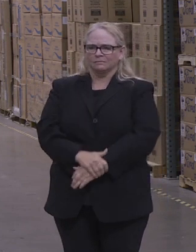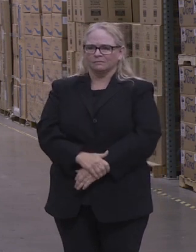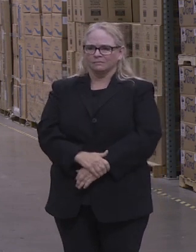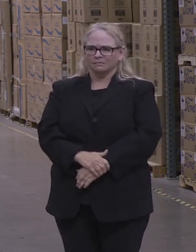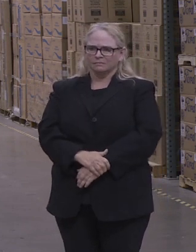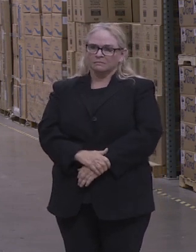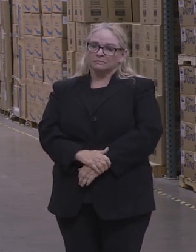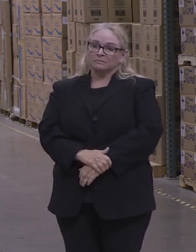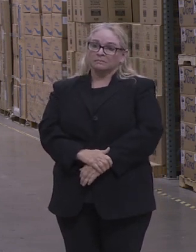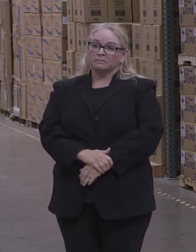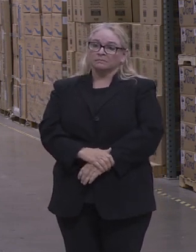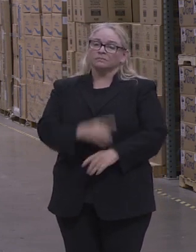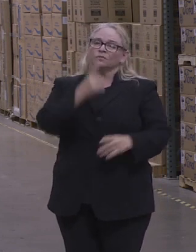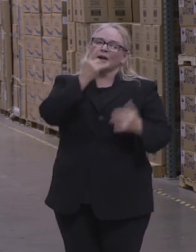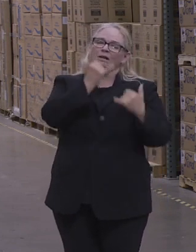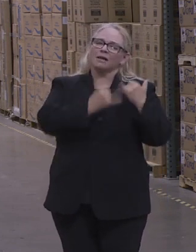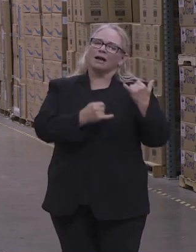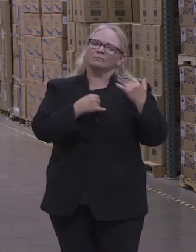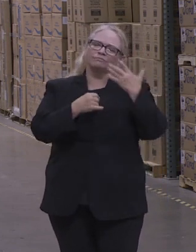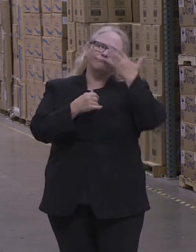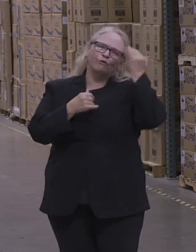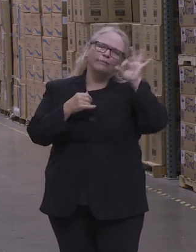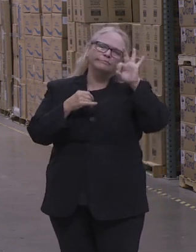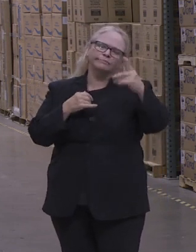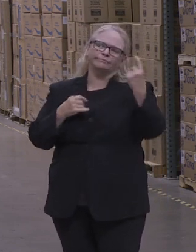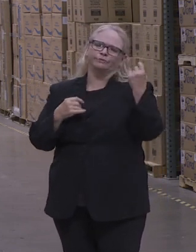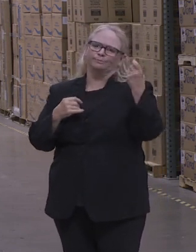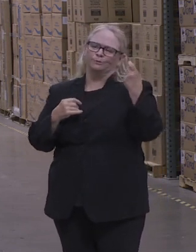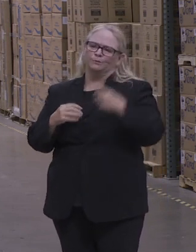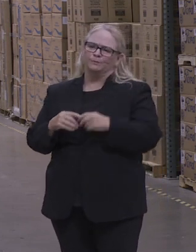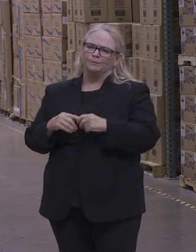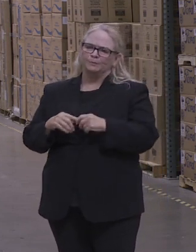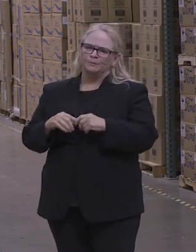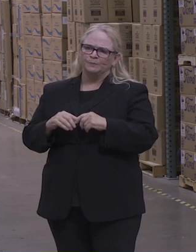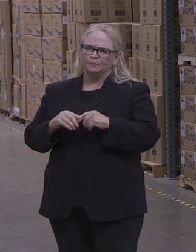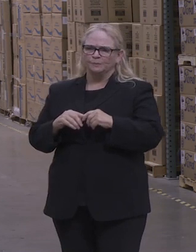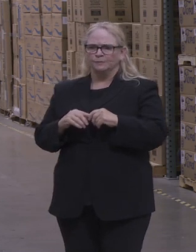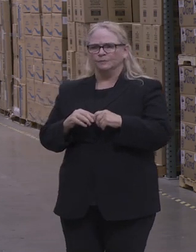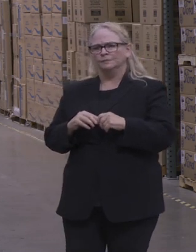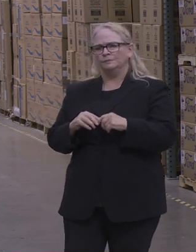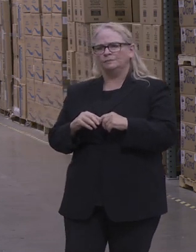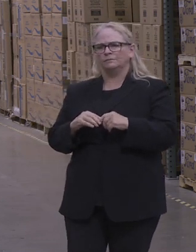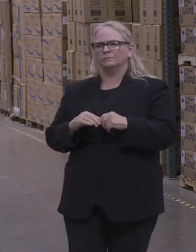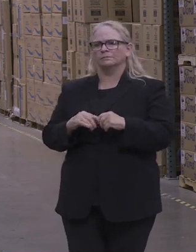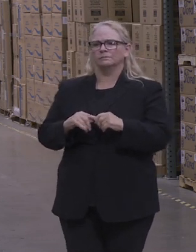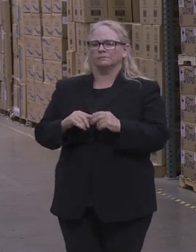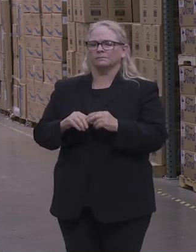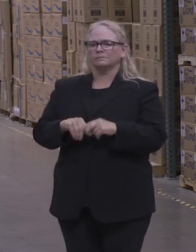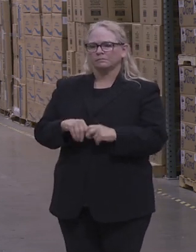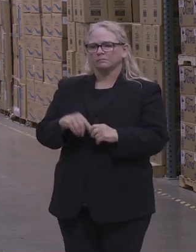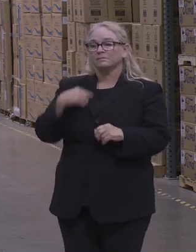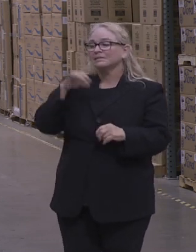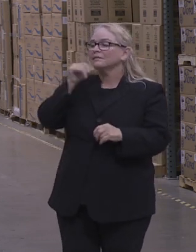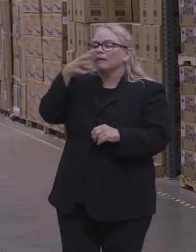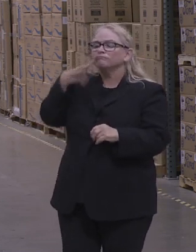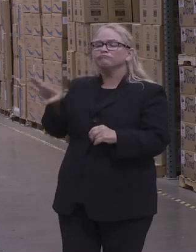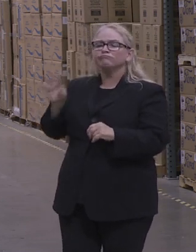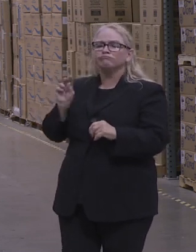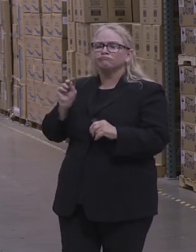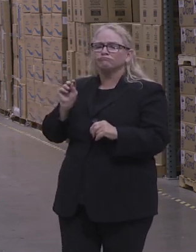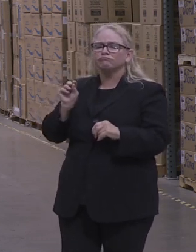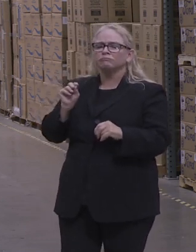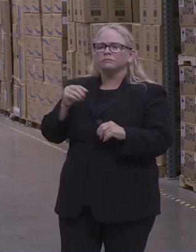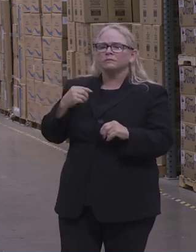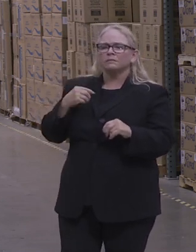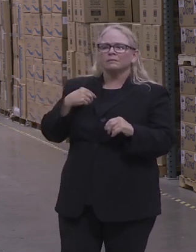more amplification. We haven't waited around in any of these spaces, nor have we waited around, and I appreciate your recognition of not only Project